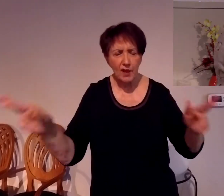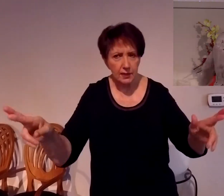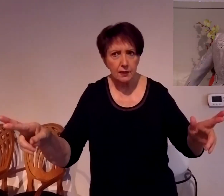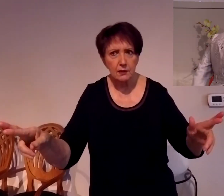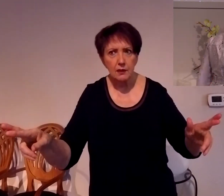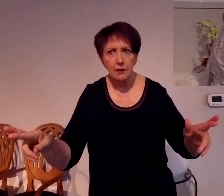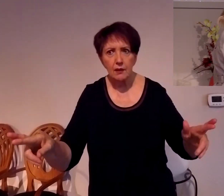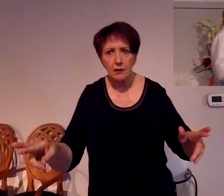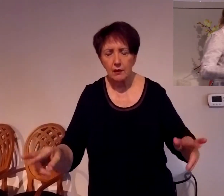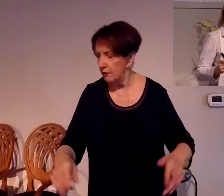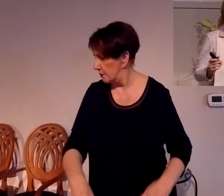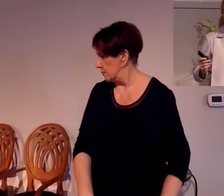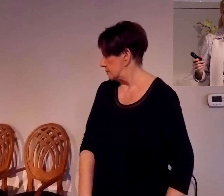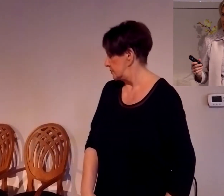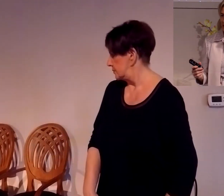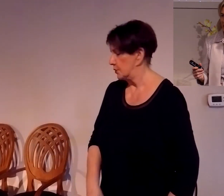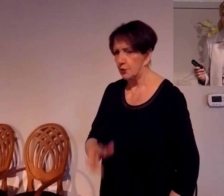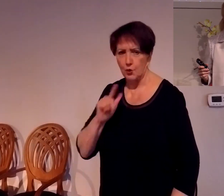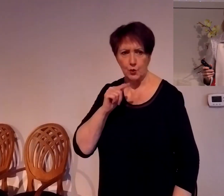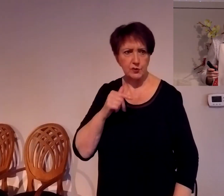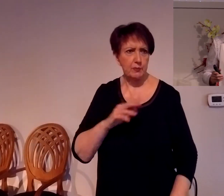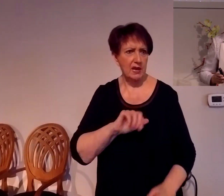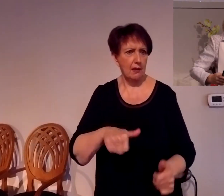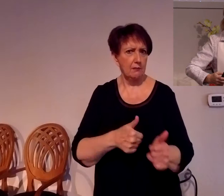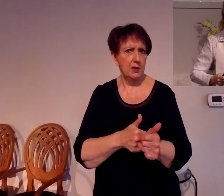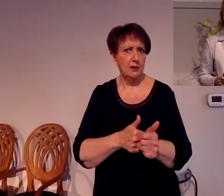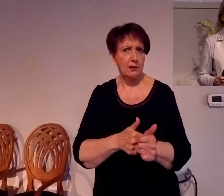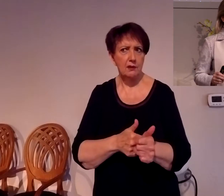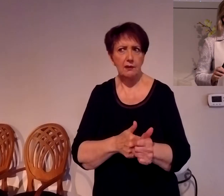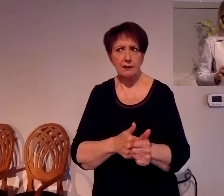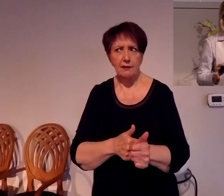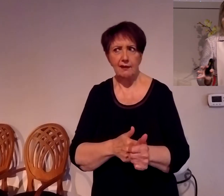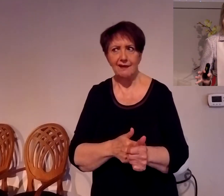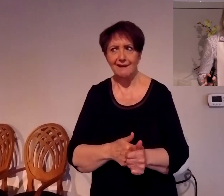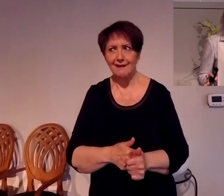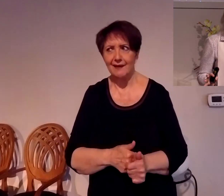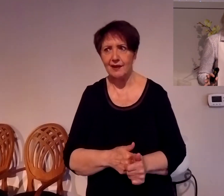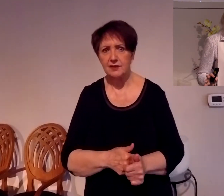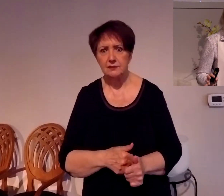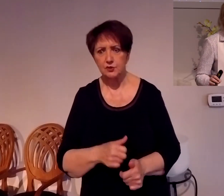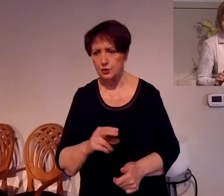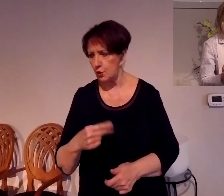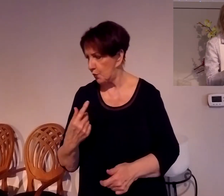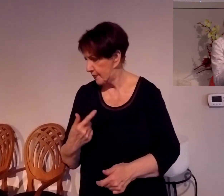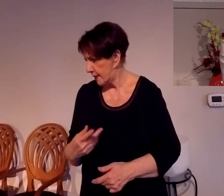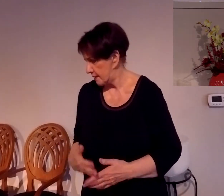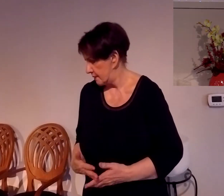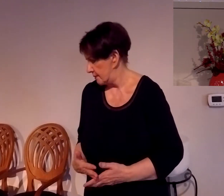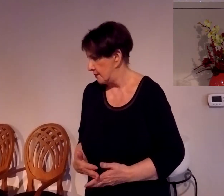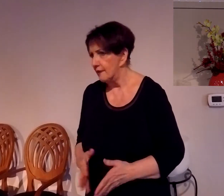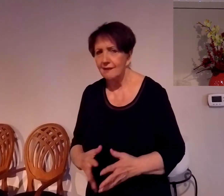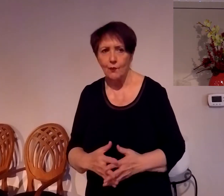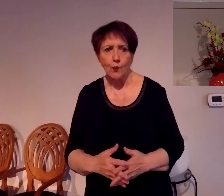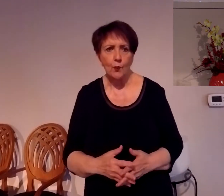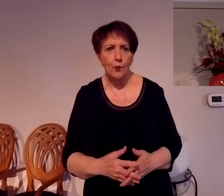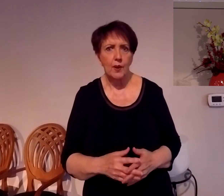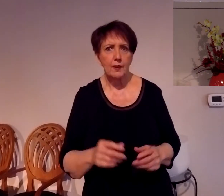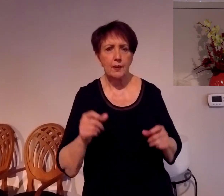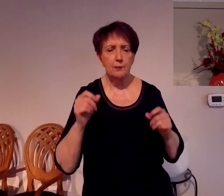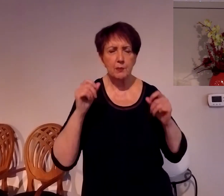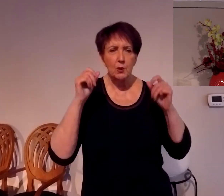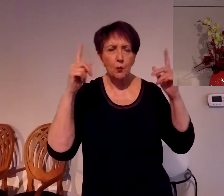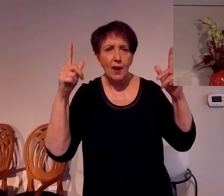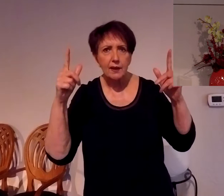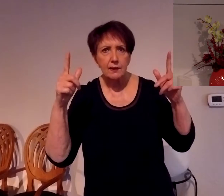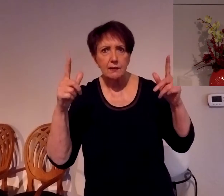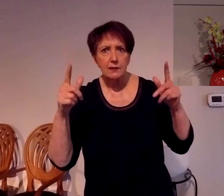I literally turned around to see who was standing behind me in the baggage claim. There was no one, but it was like, "Be awake, be